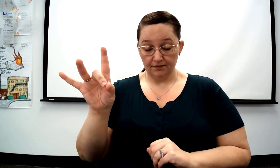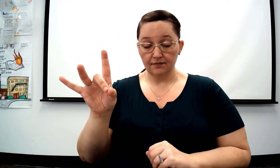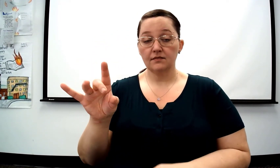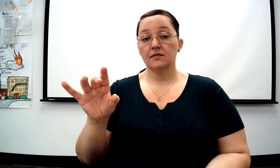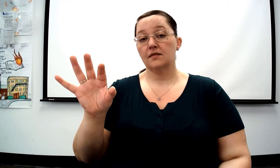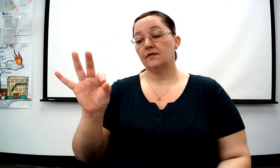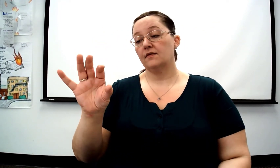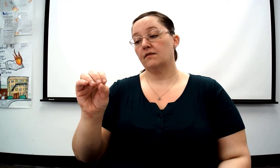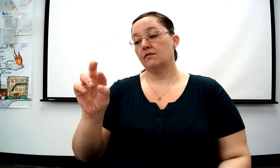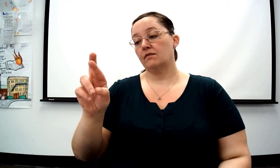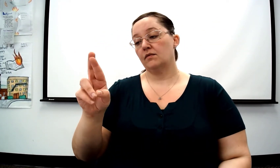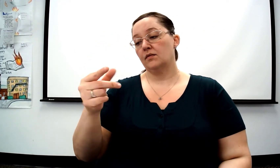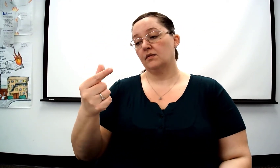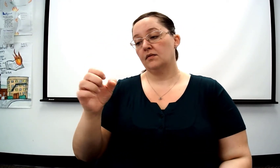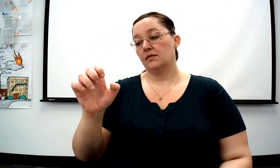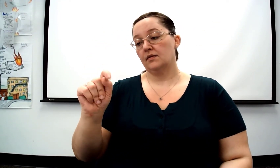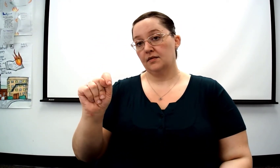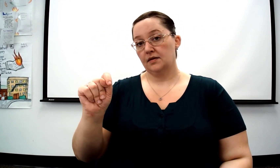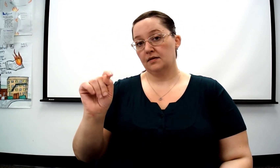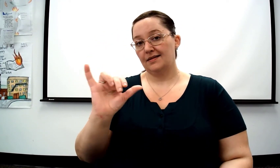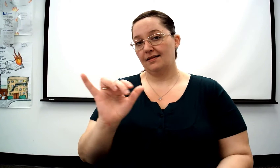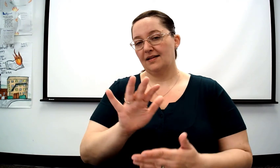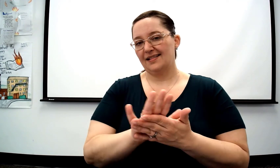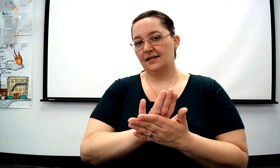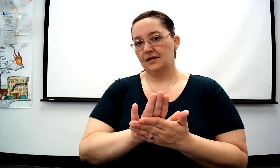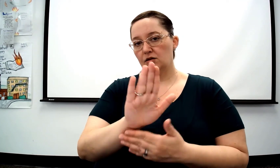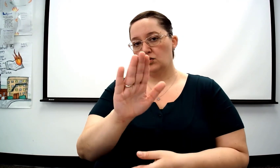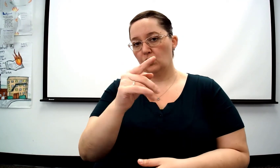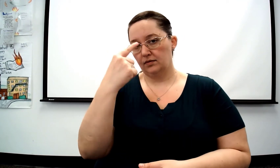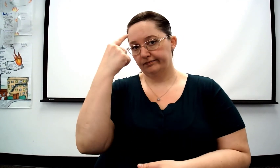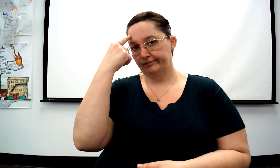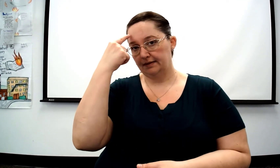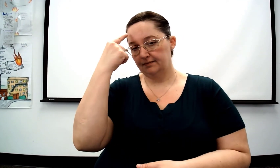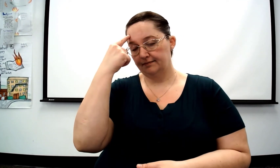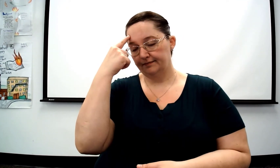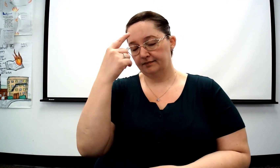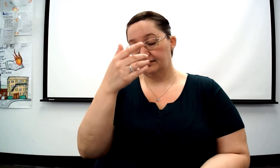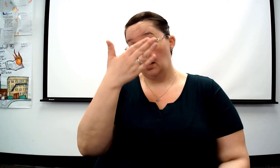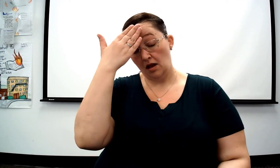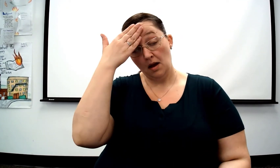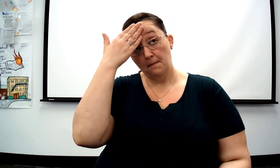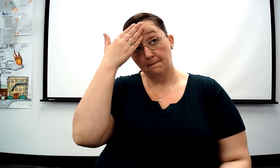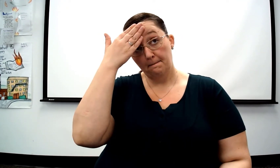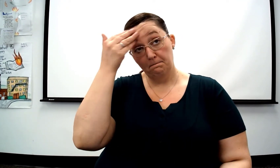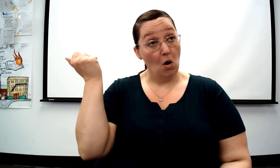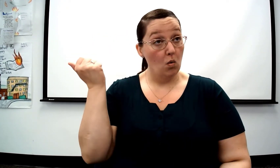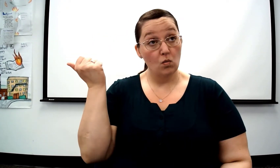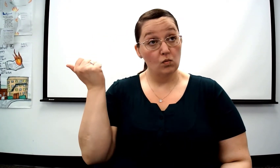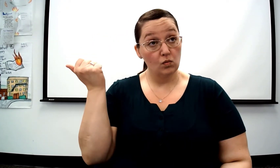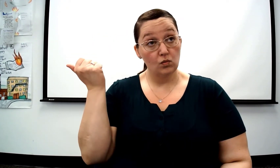Number 18, forget. It's like you're wiping your brain clean.